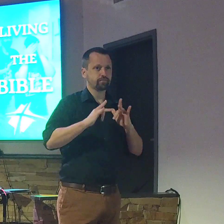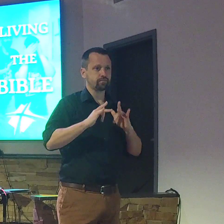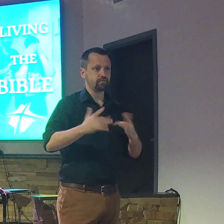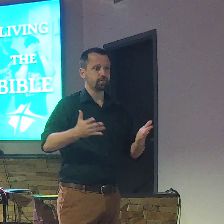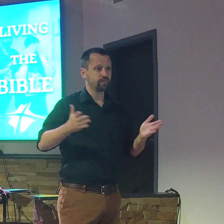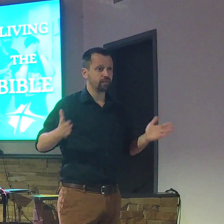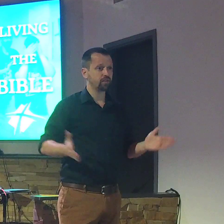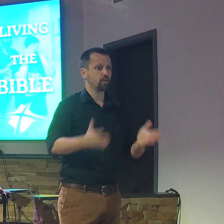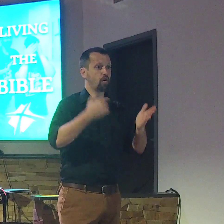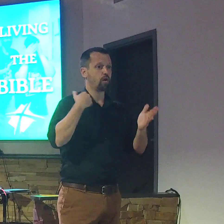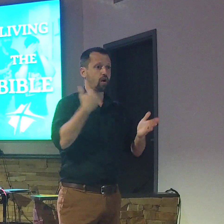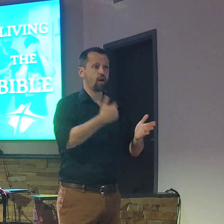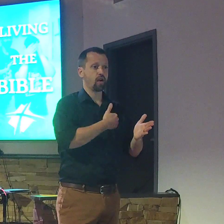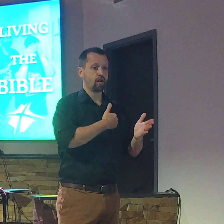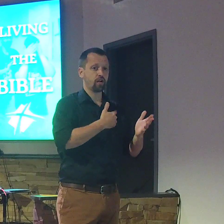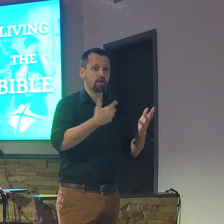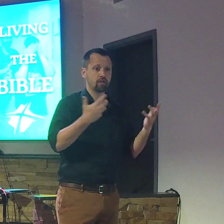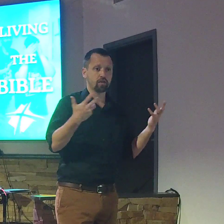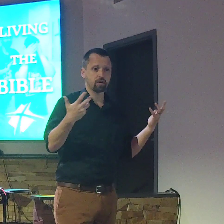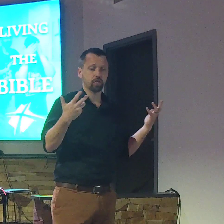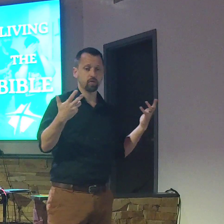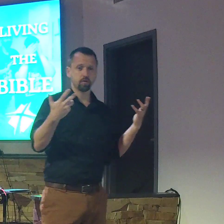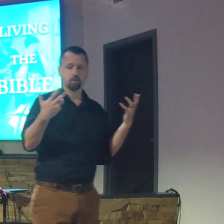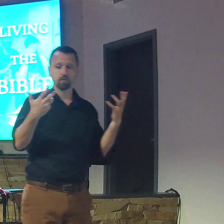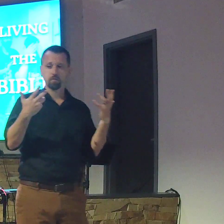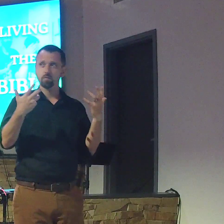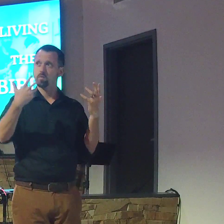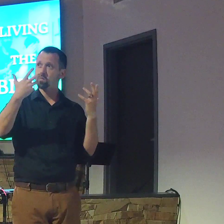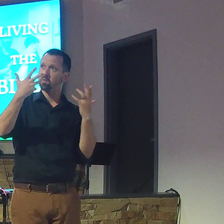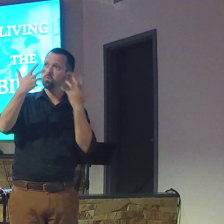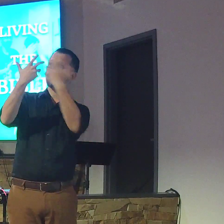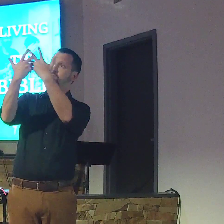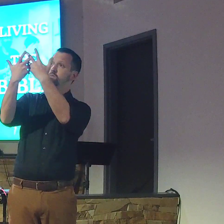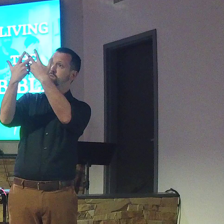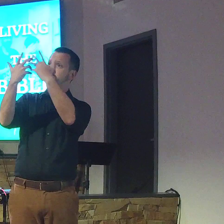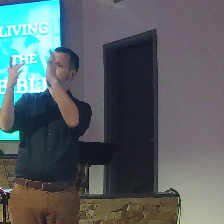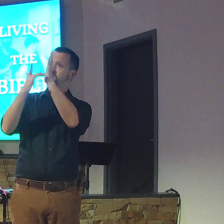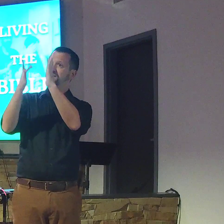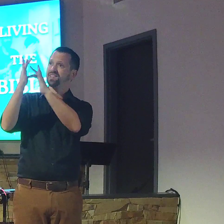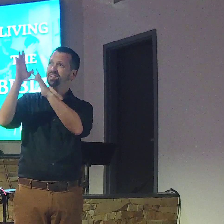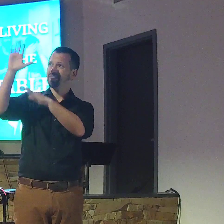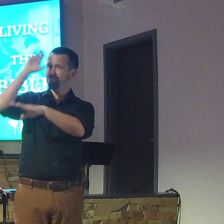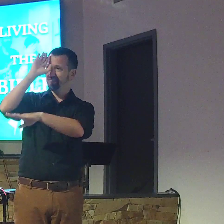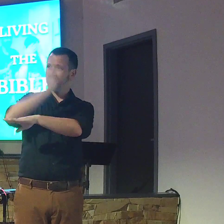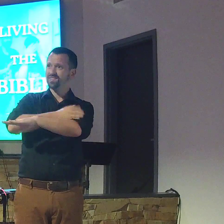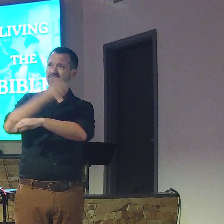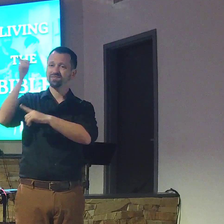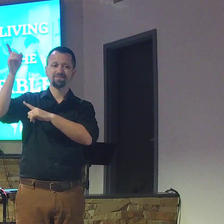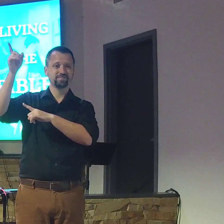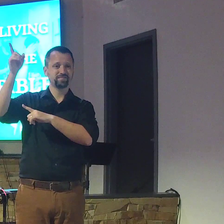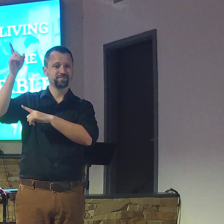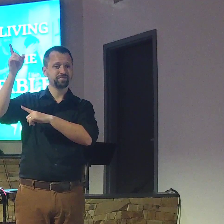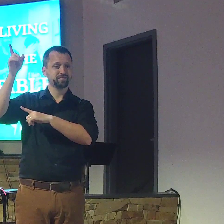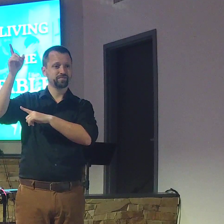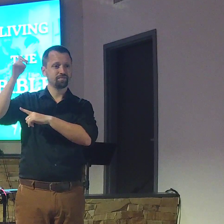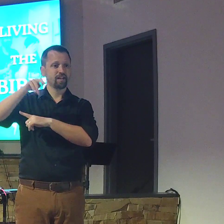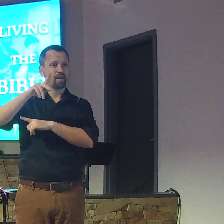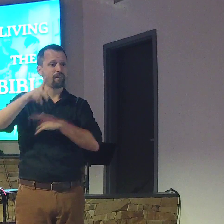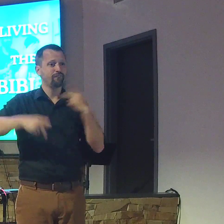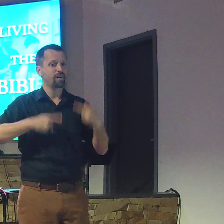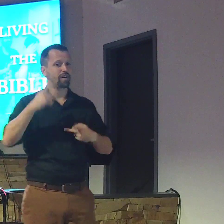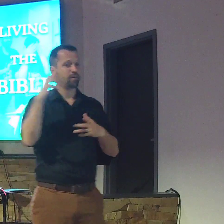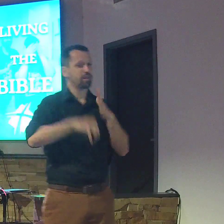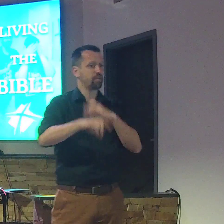believers to be conformed to the image of his Son. In Philippians chapter 2 here, we see